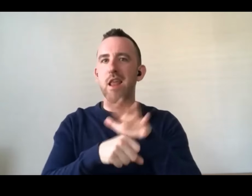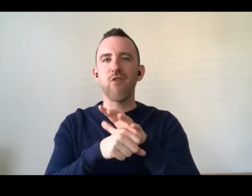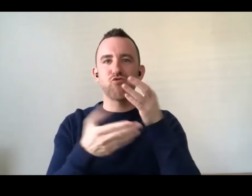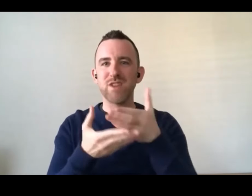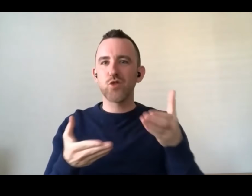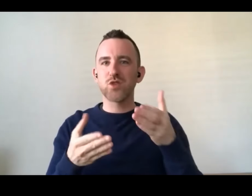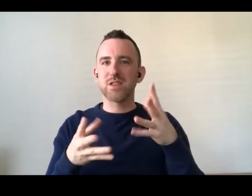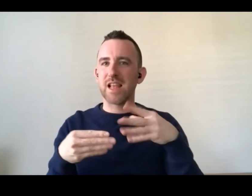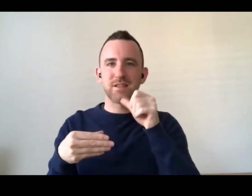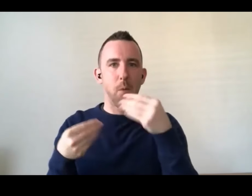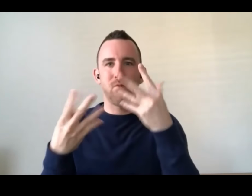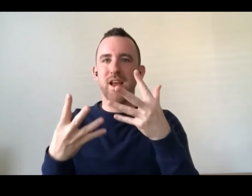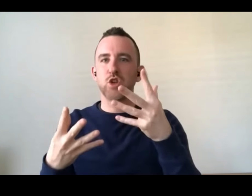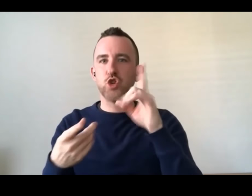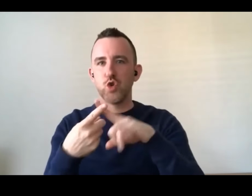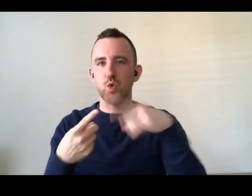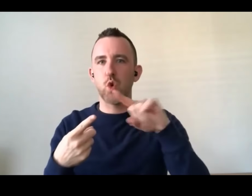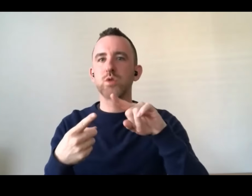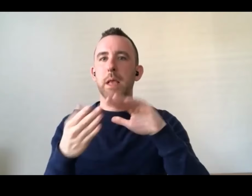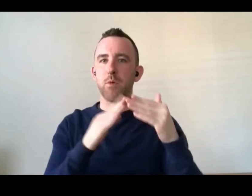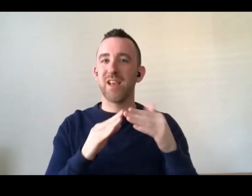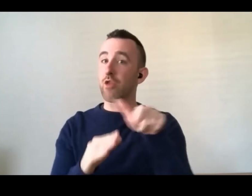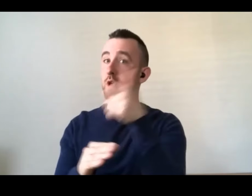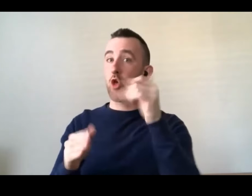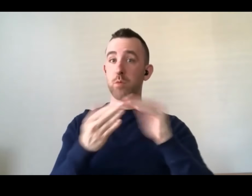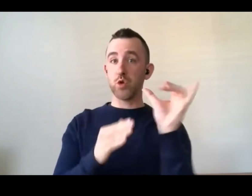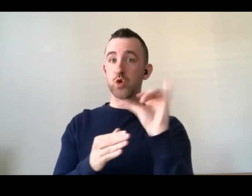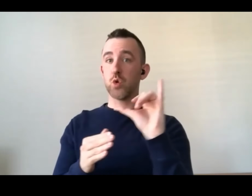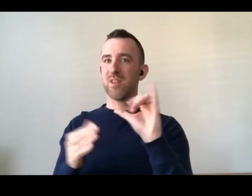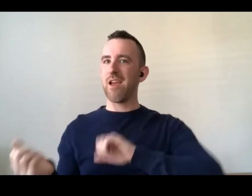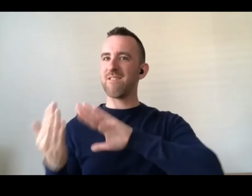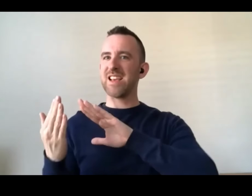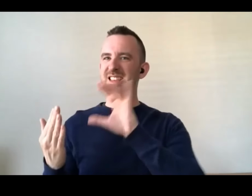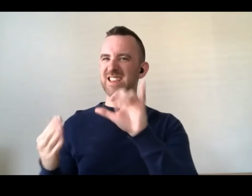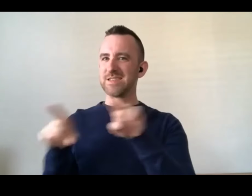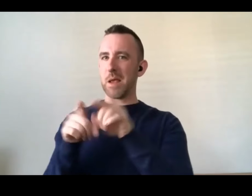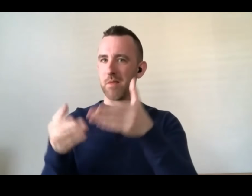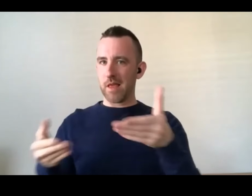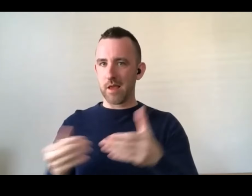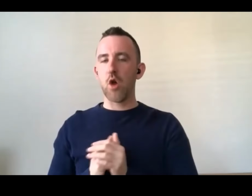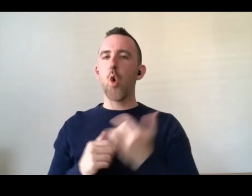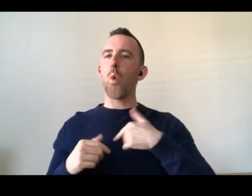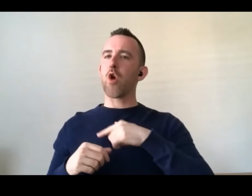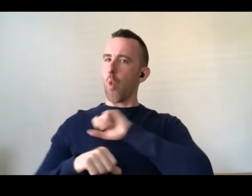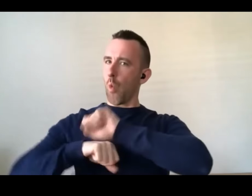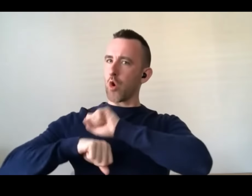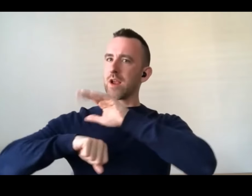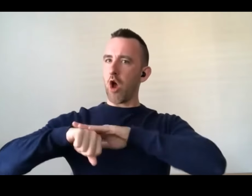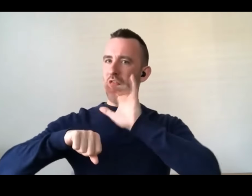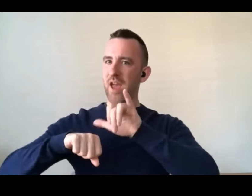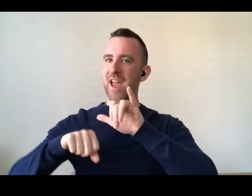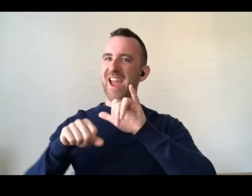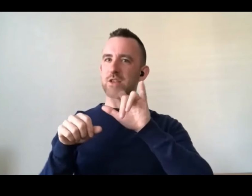those communities. And there's a number of other communities facing the same thing. We gotta work on that as a